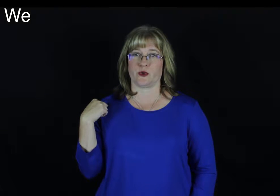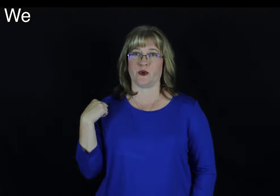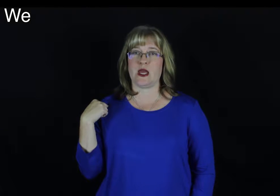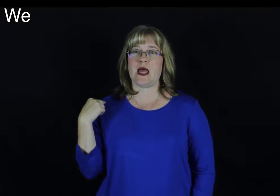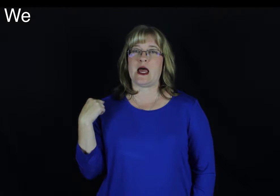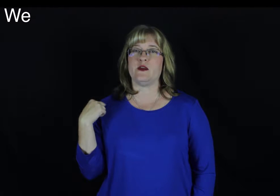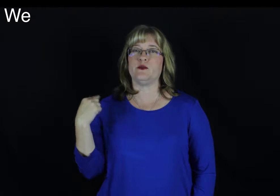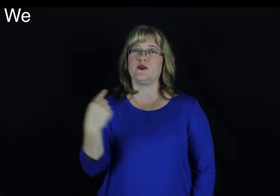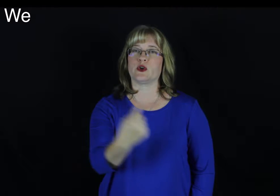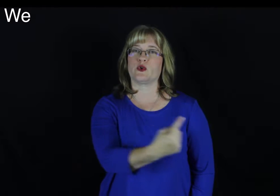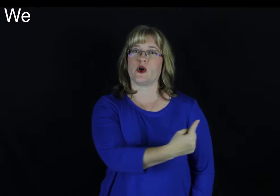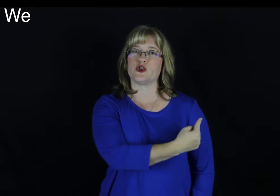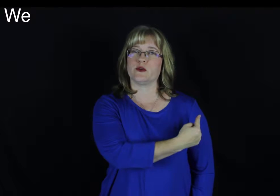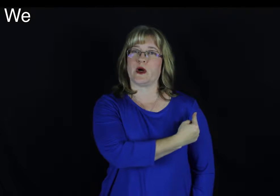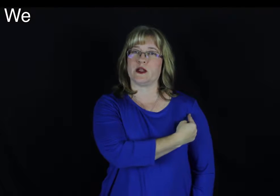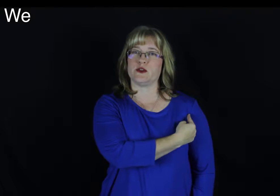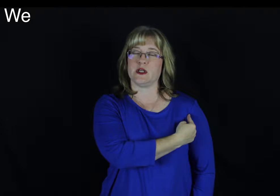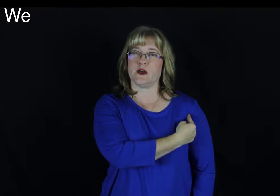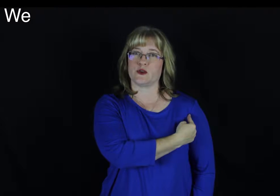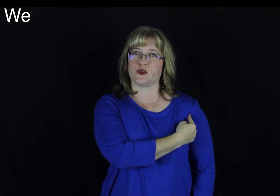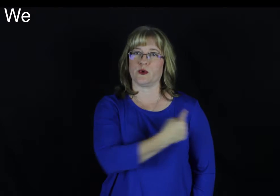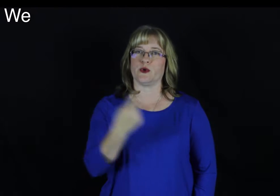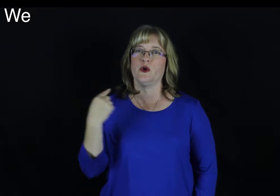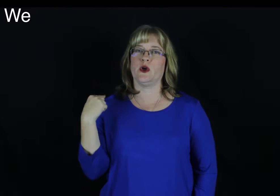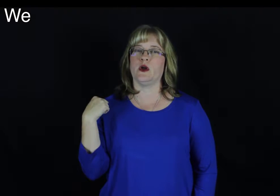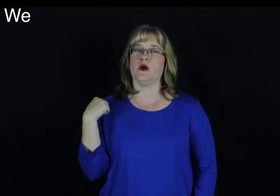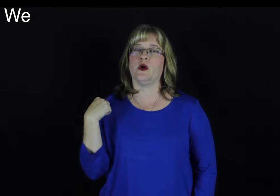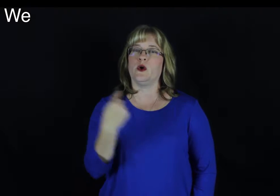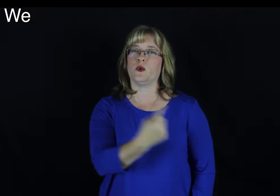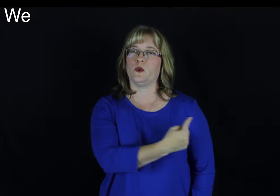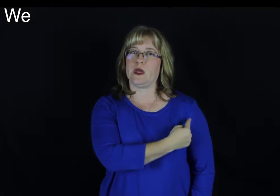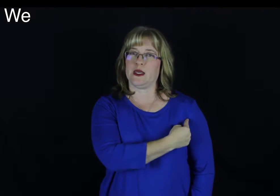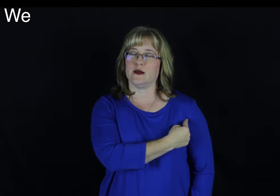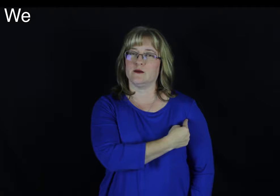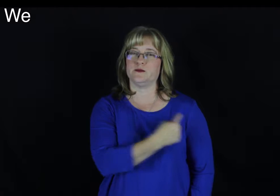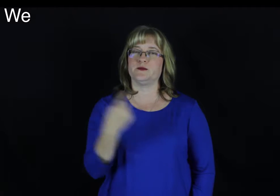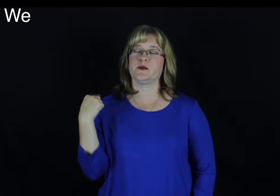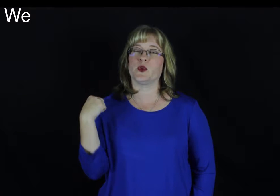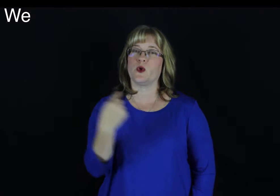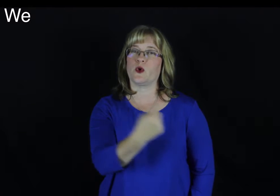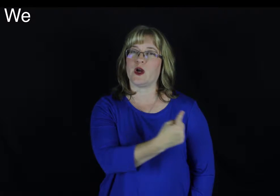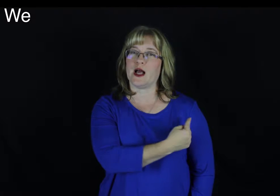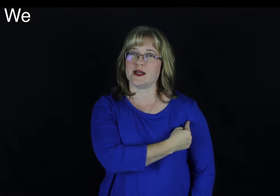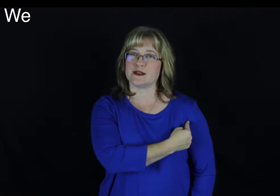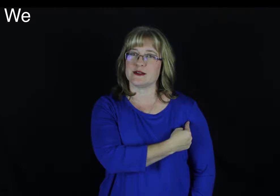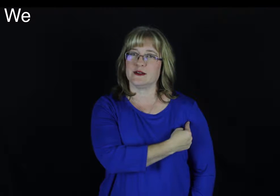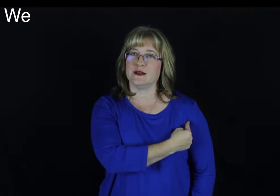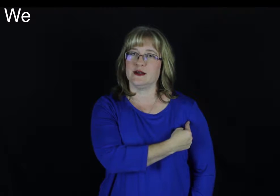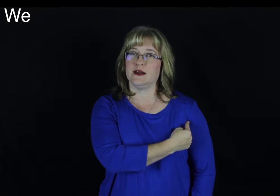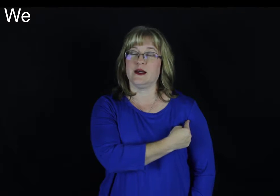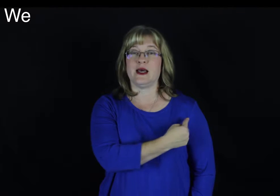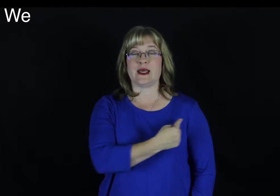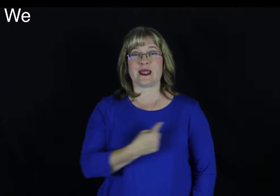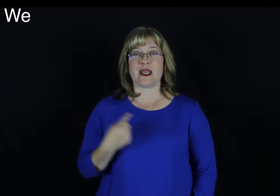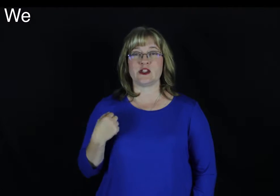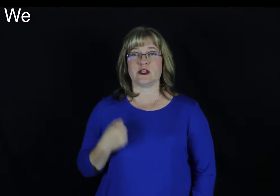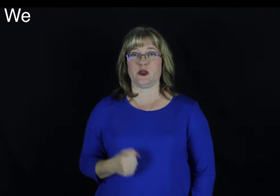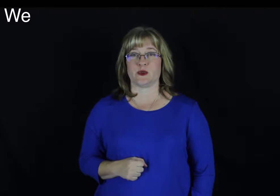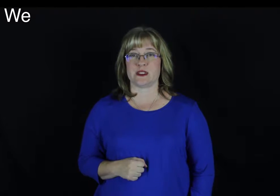shoulder, and then move it across your body to the other shoulder. We or us. Occasionally you will see